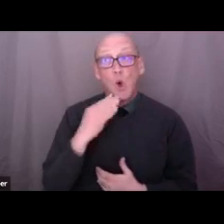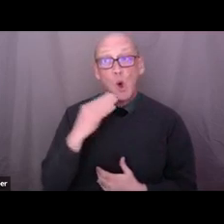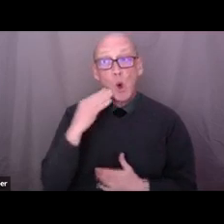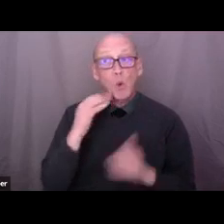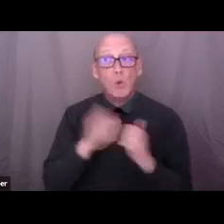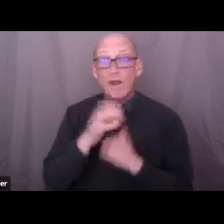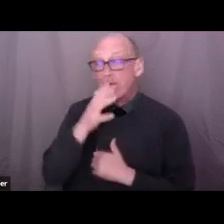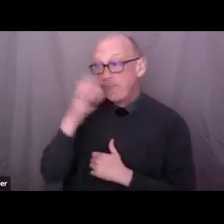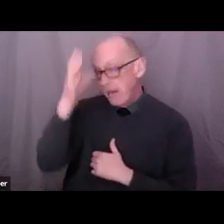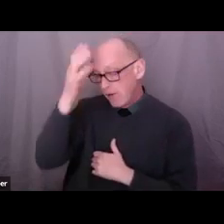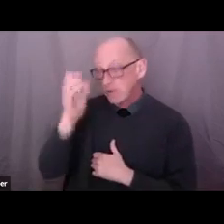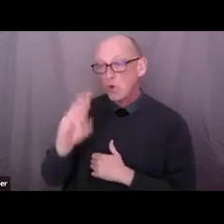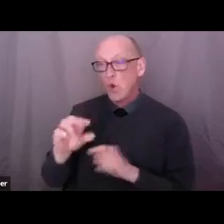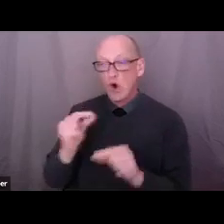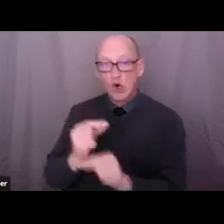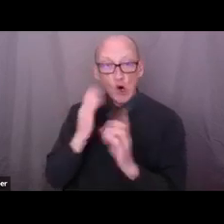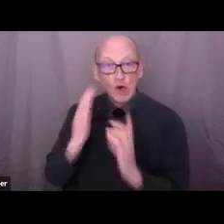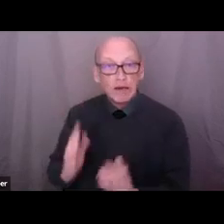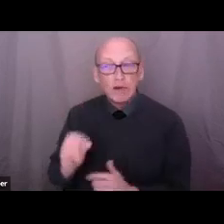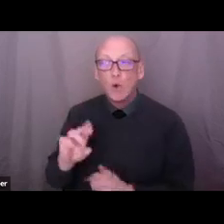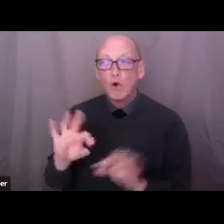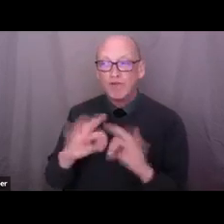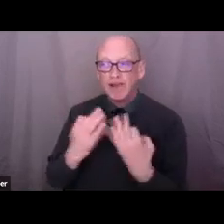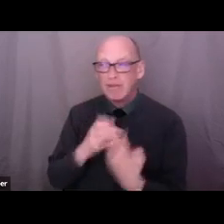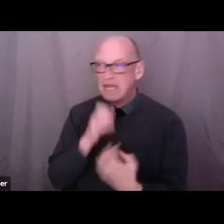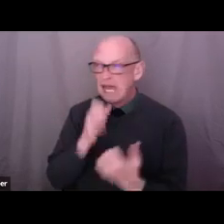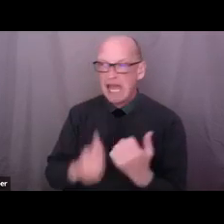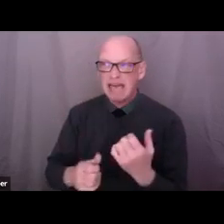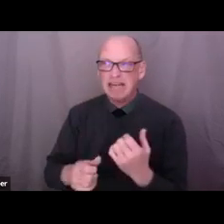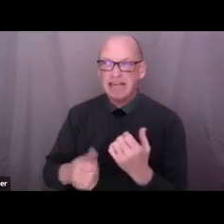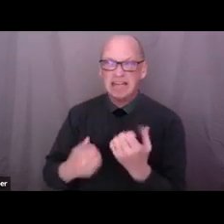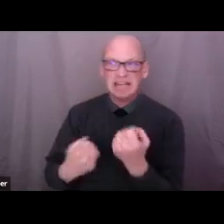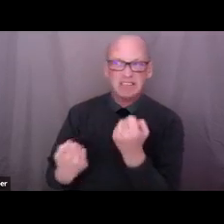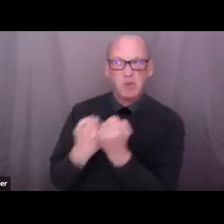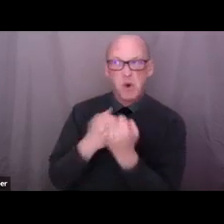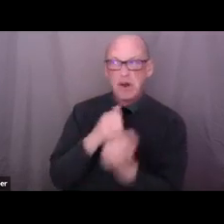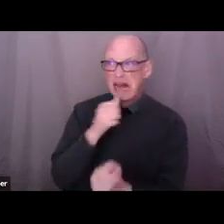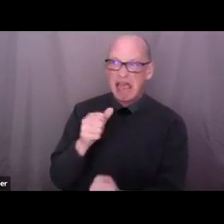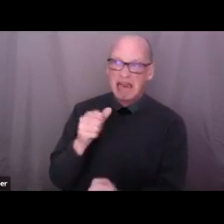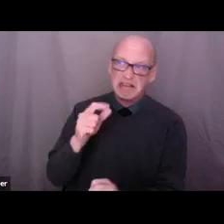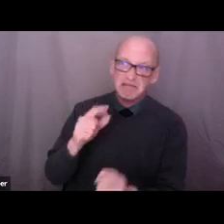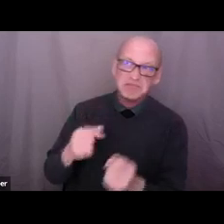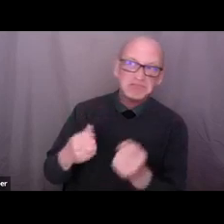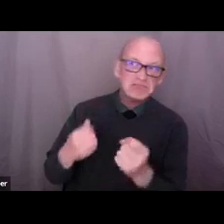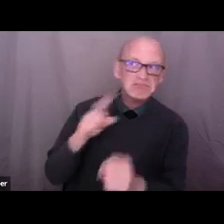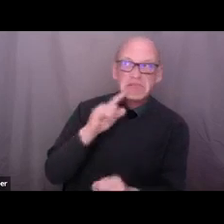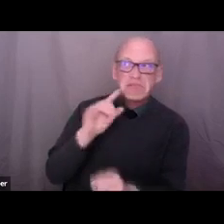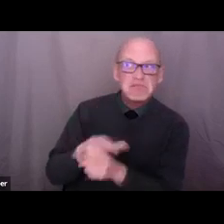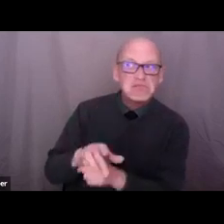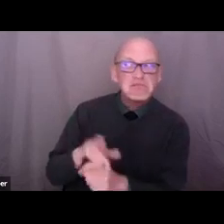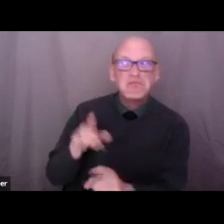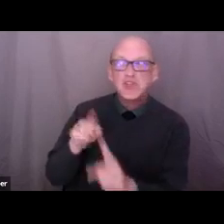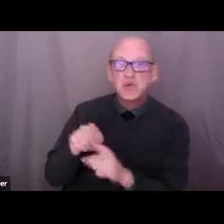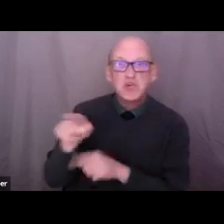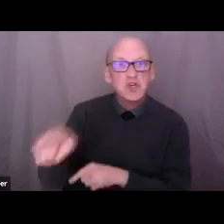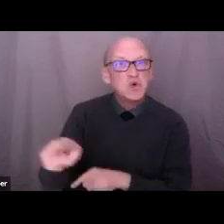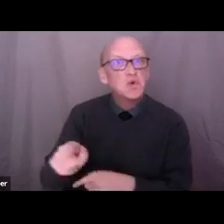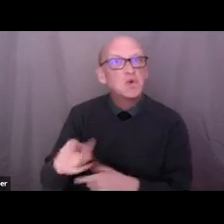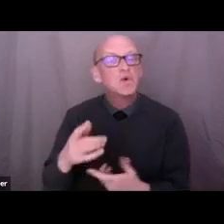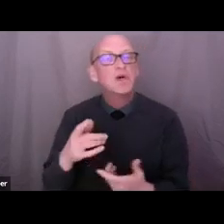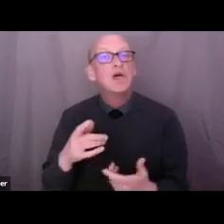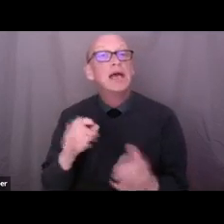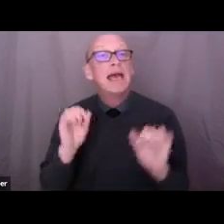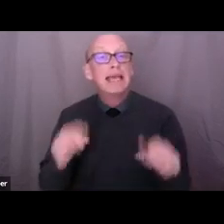or family or guardians who are not accepting and not affirming. It can be an extremely huge mental